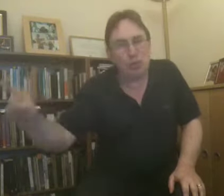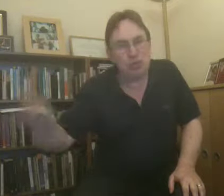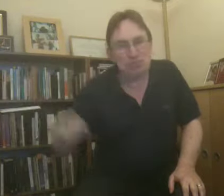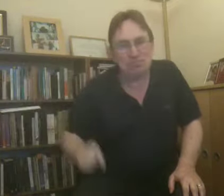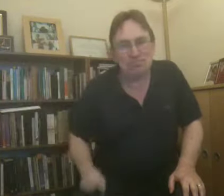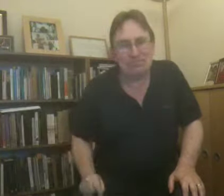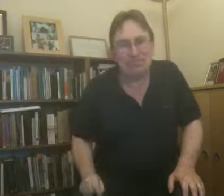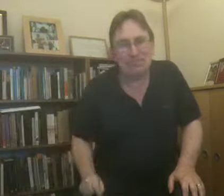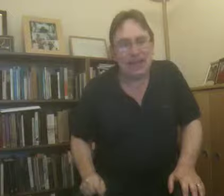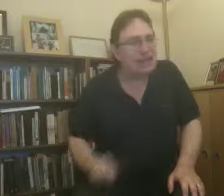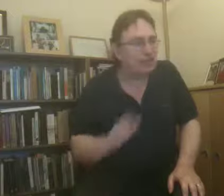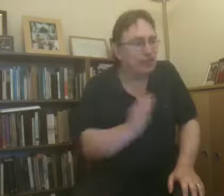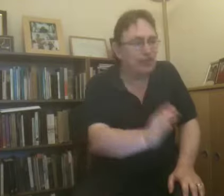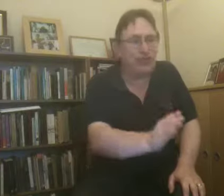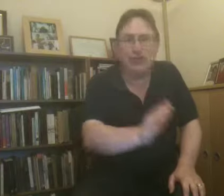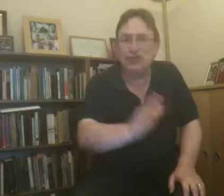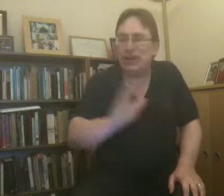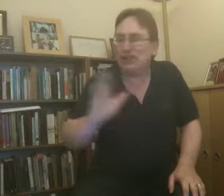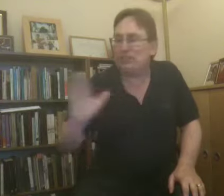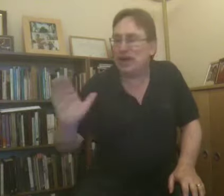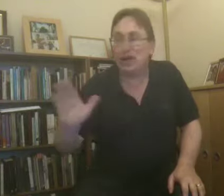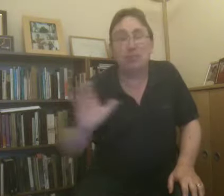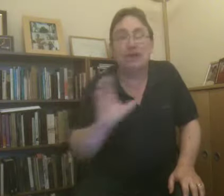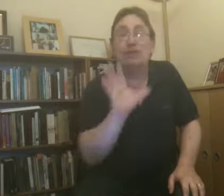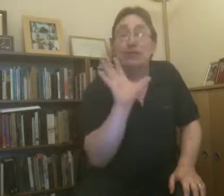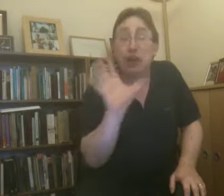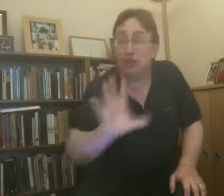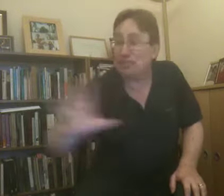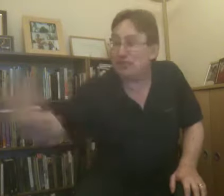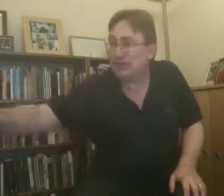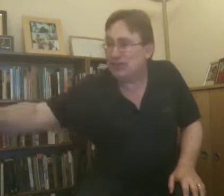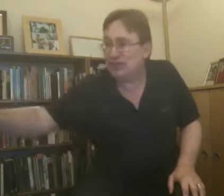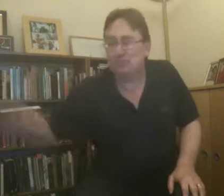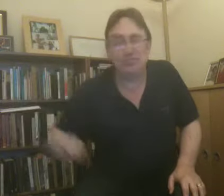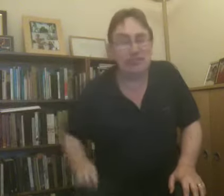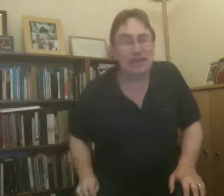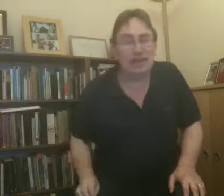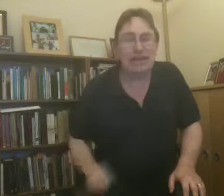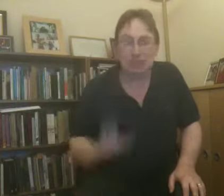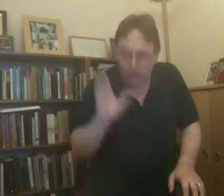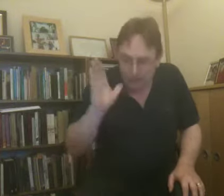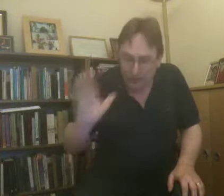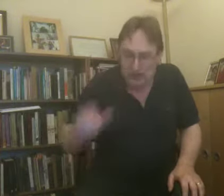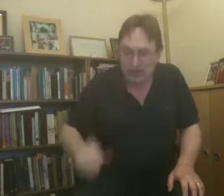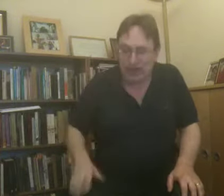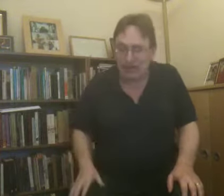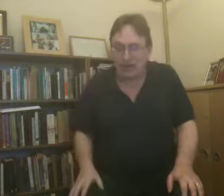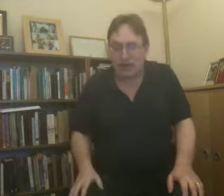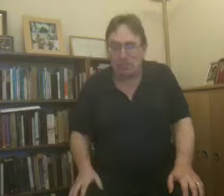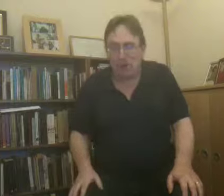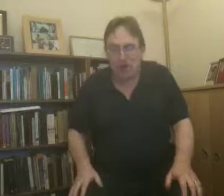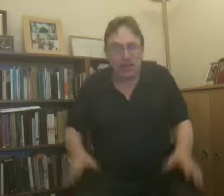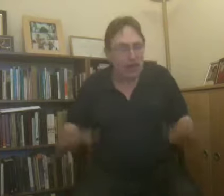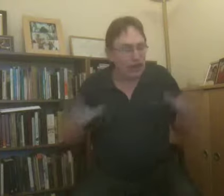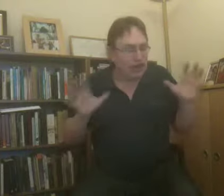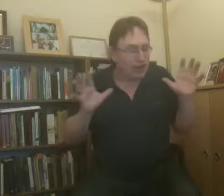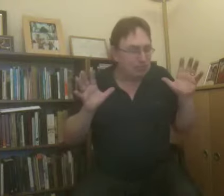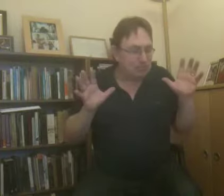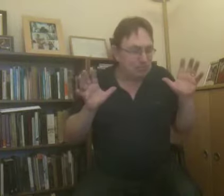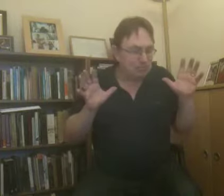woman. He's not sidetracked by her being of low reputation. He's not sidetracked by her